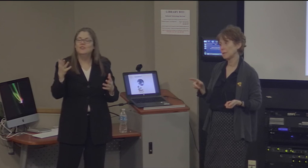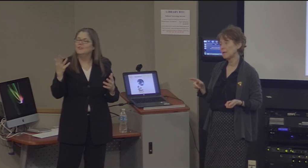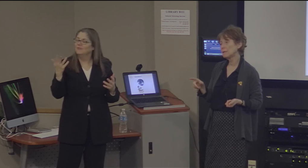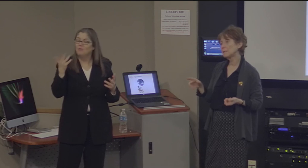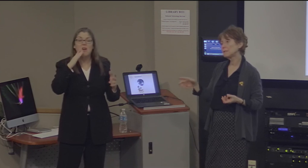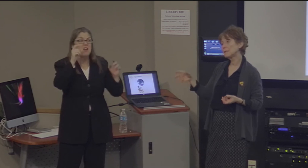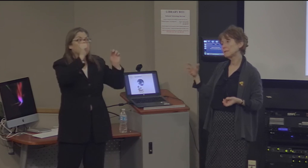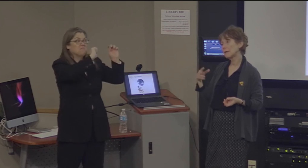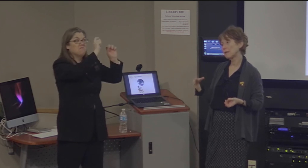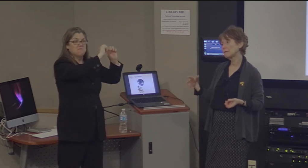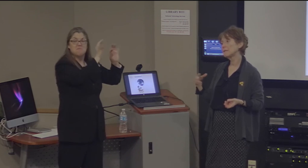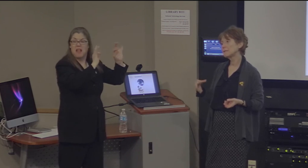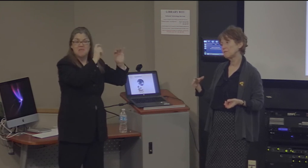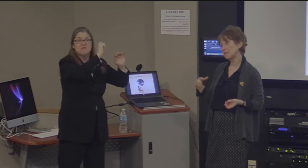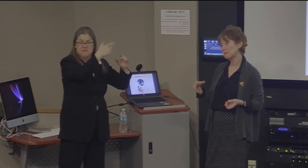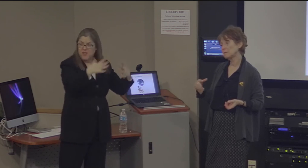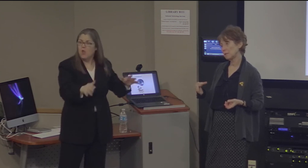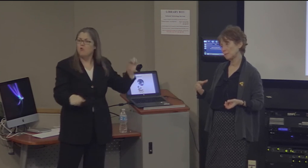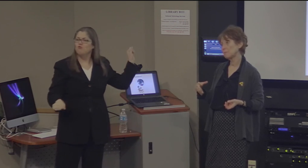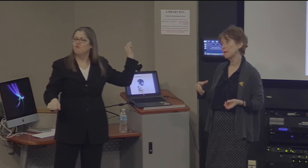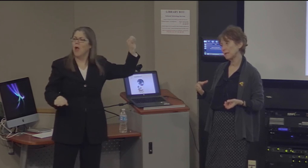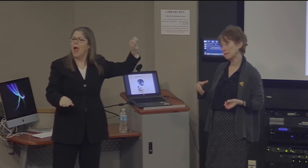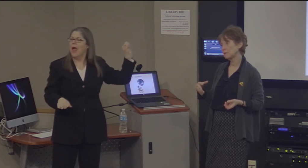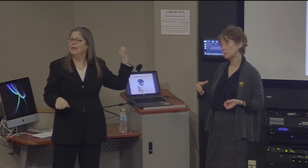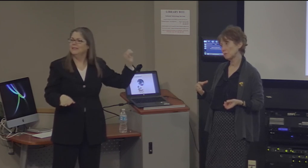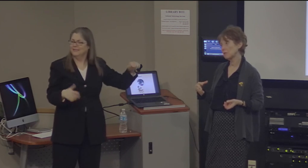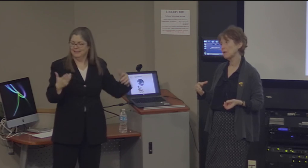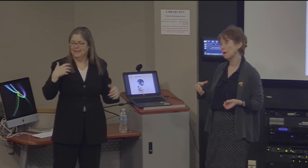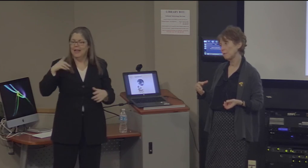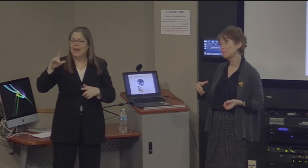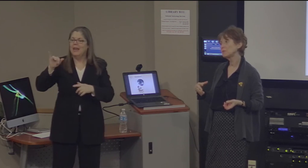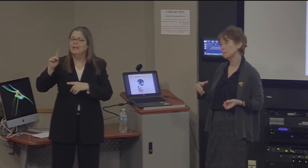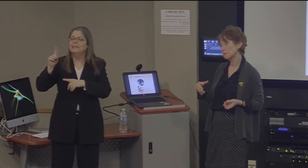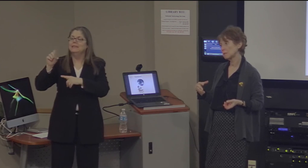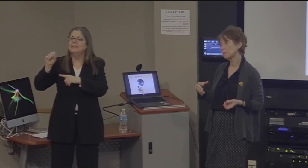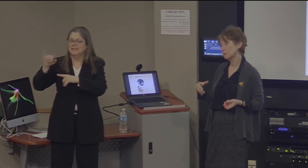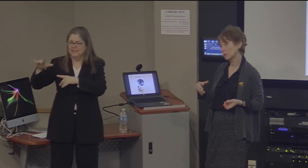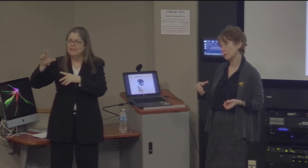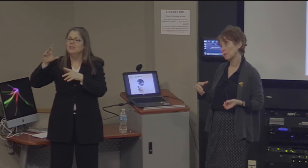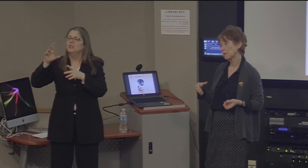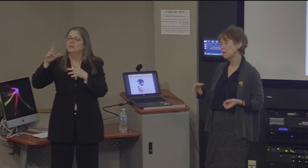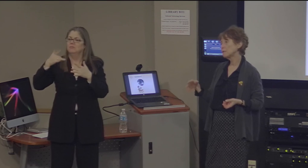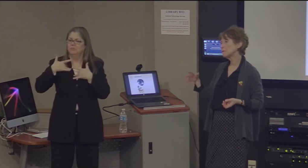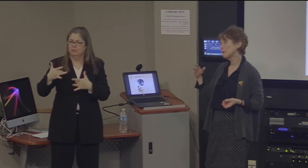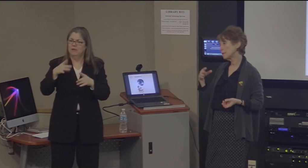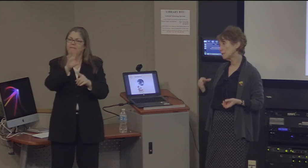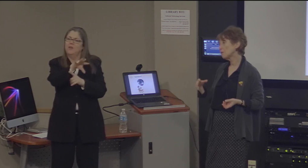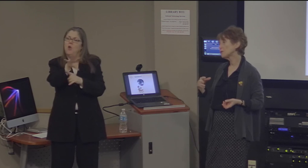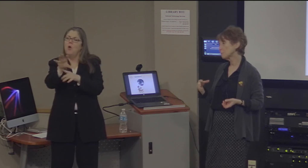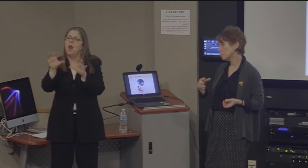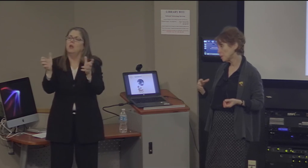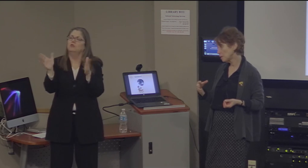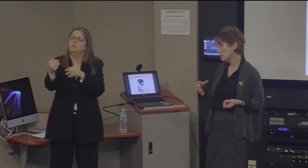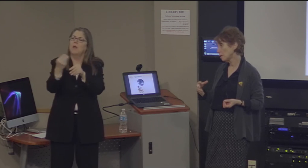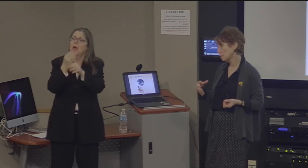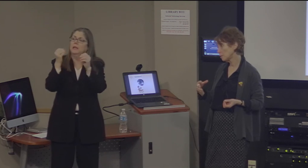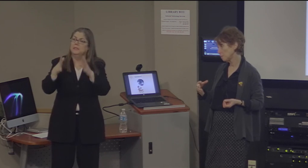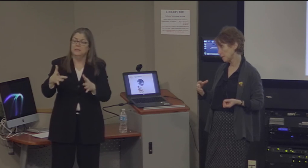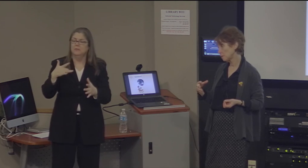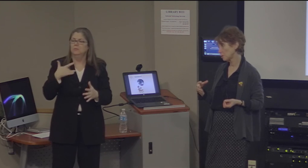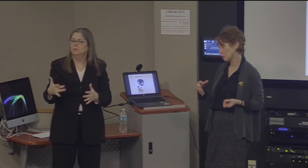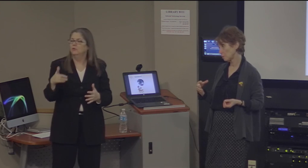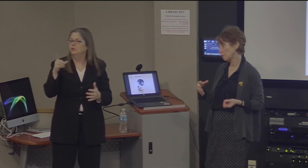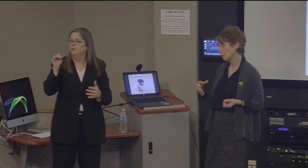time. Lindsay has analyzed videotapes of math teachers, and they often do it sequentially. So I think there are some pretty